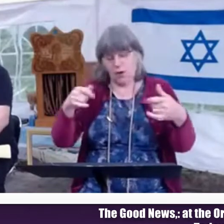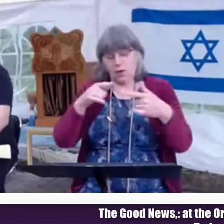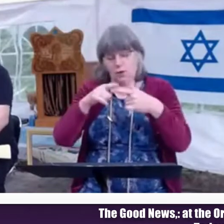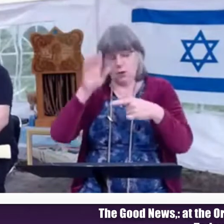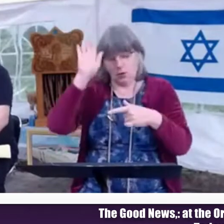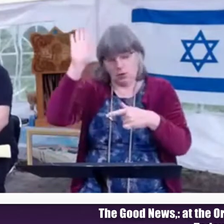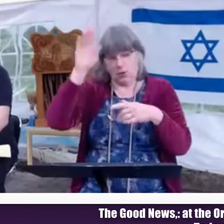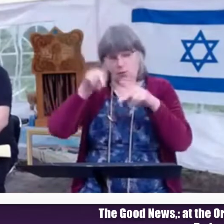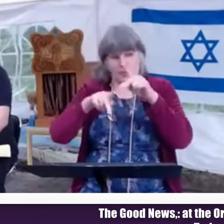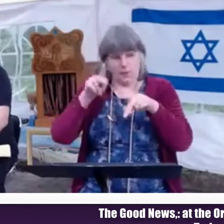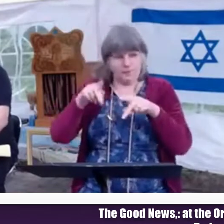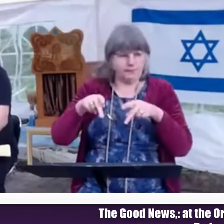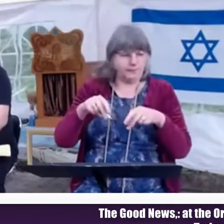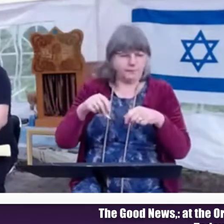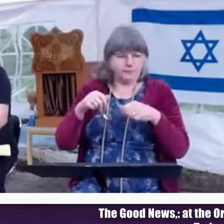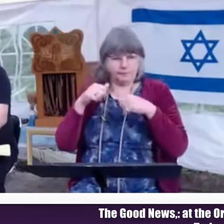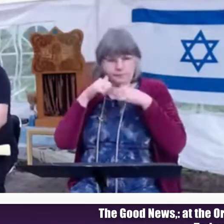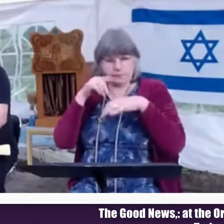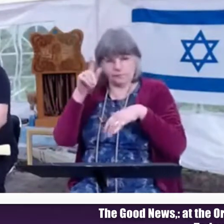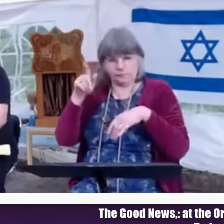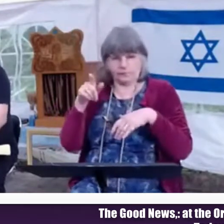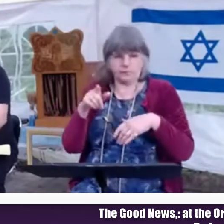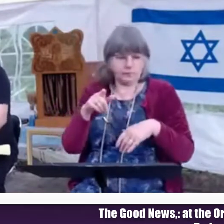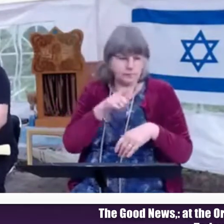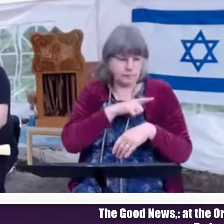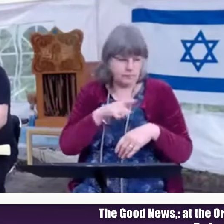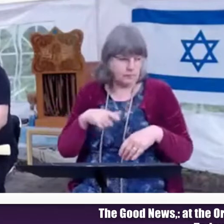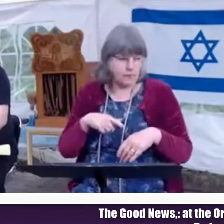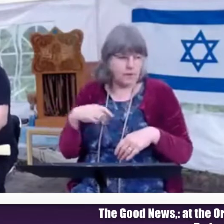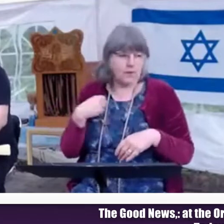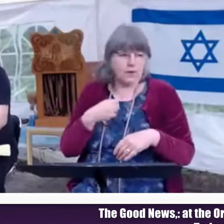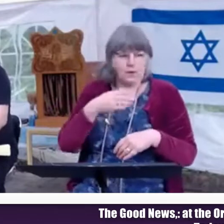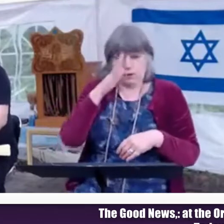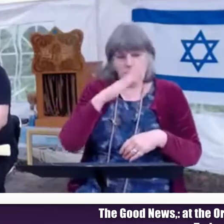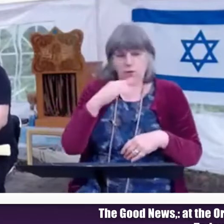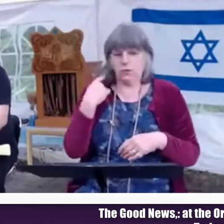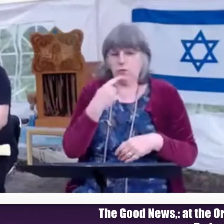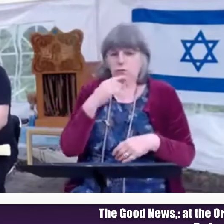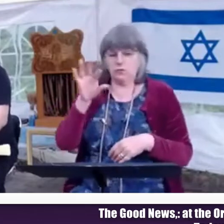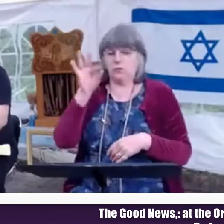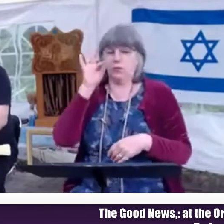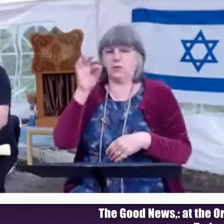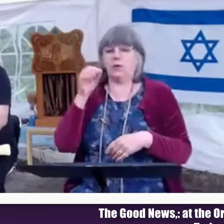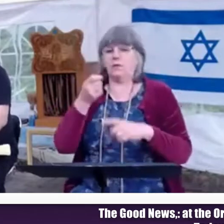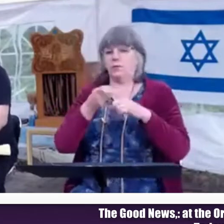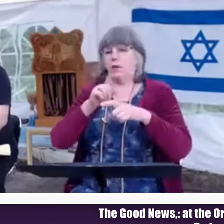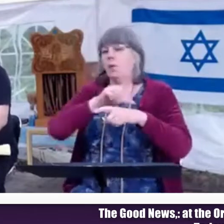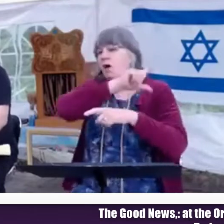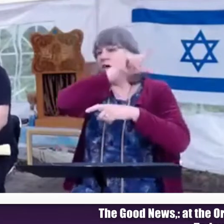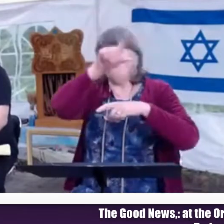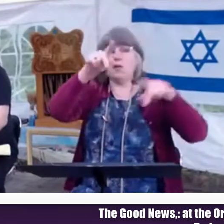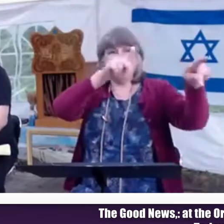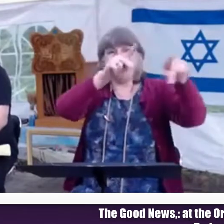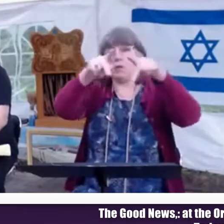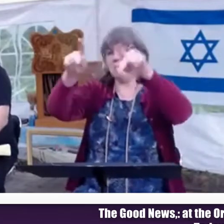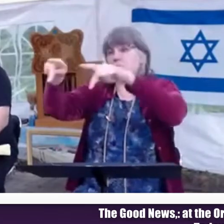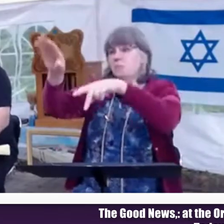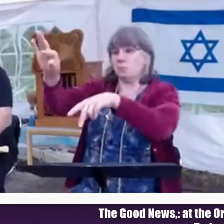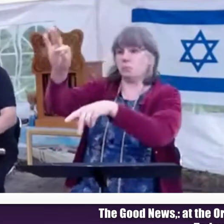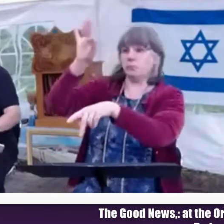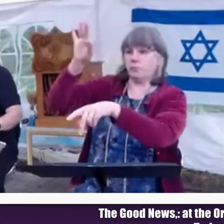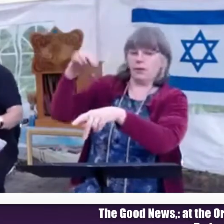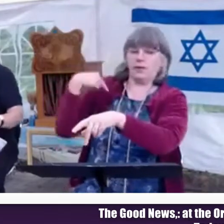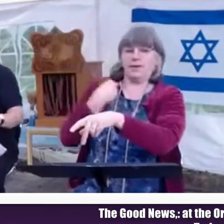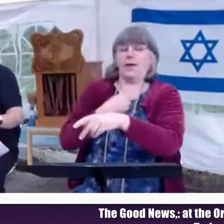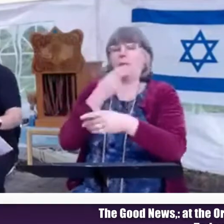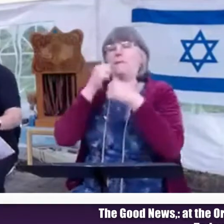Israel. Blessed are you, O Lord our God, King of the universe, who chose us from all the peoples and gave to us his Torah.